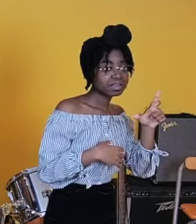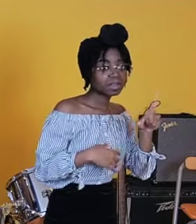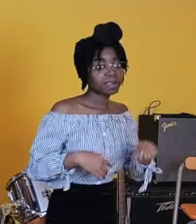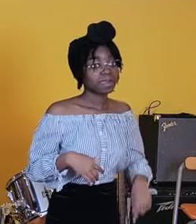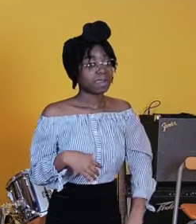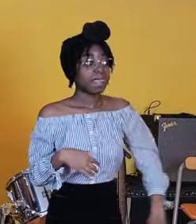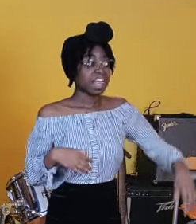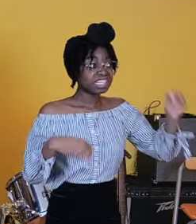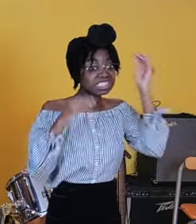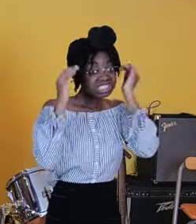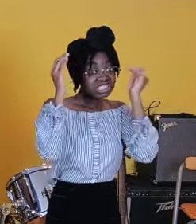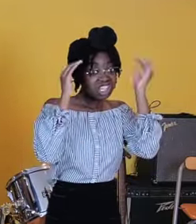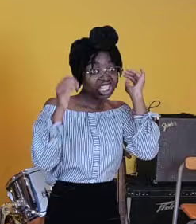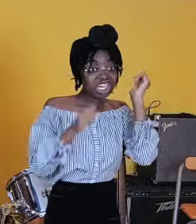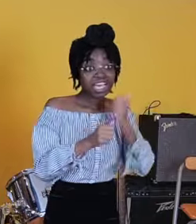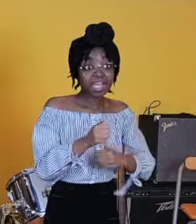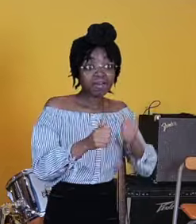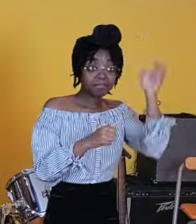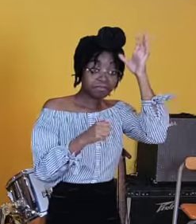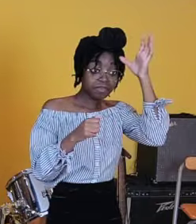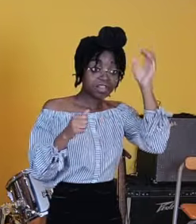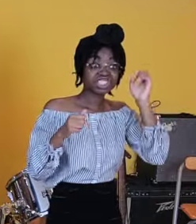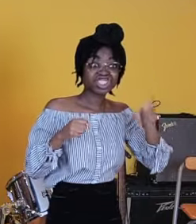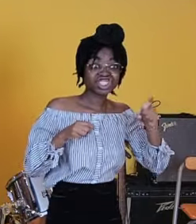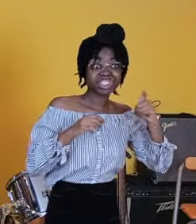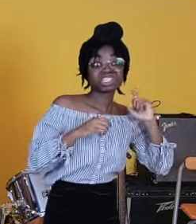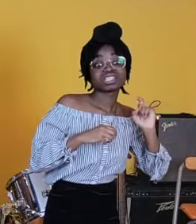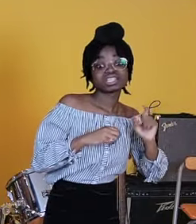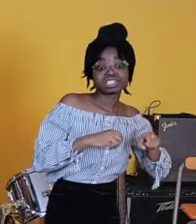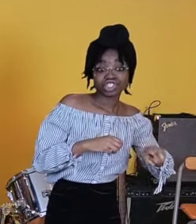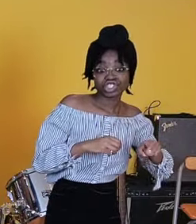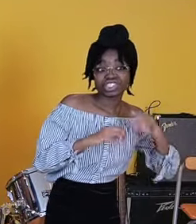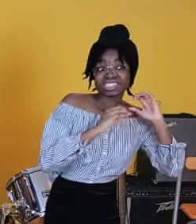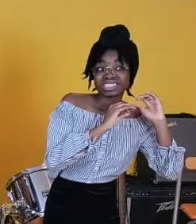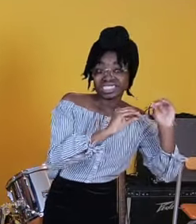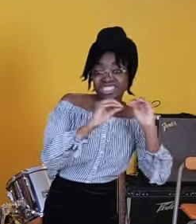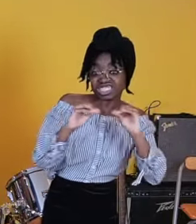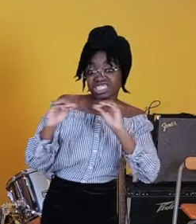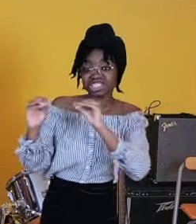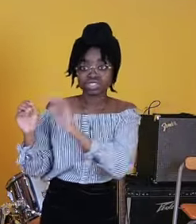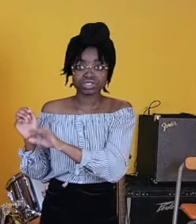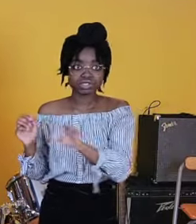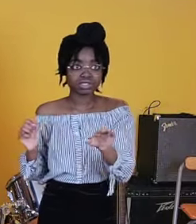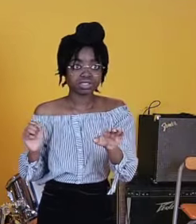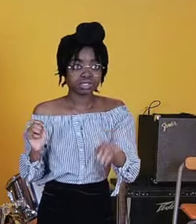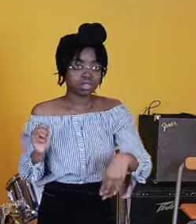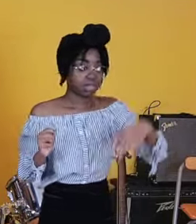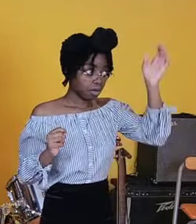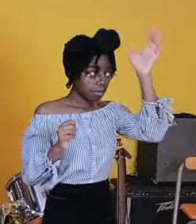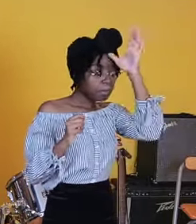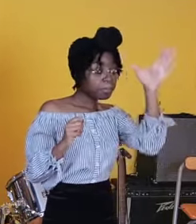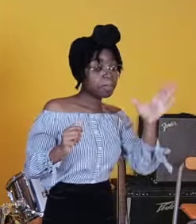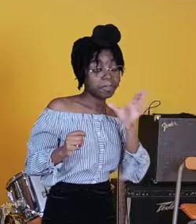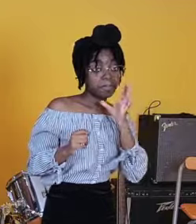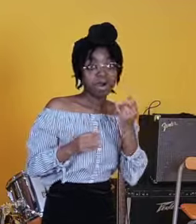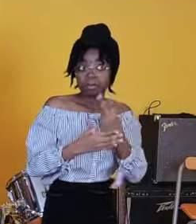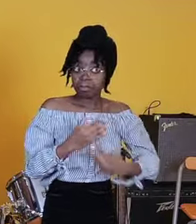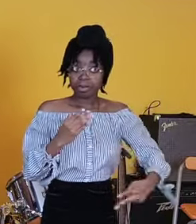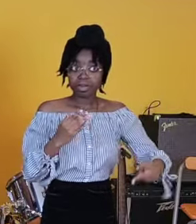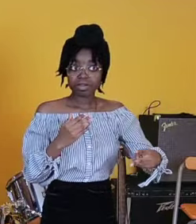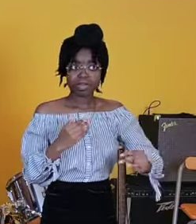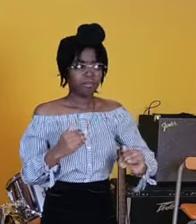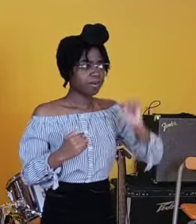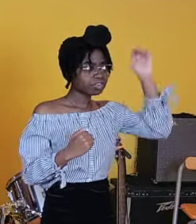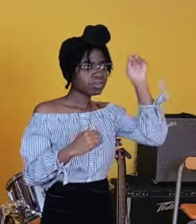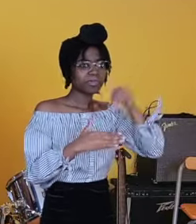should pass down to their children. As daddies and of course as mothers, so as parents and as adults in the